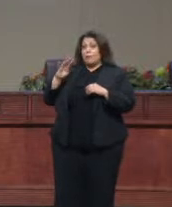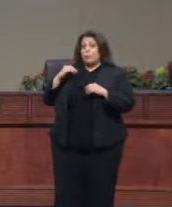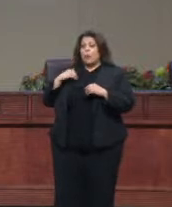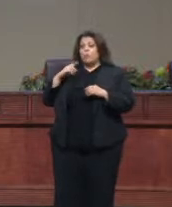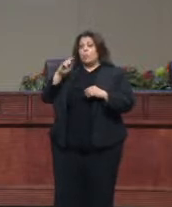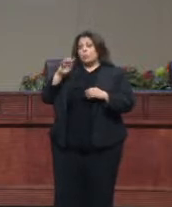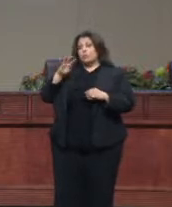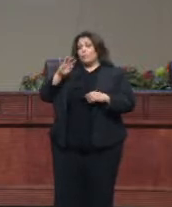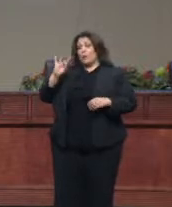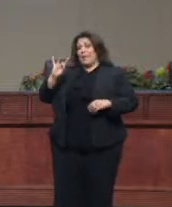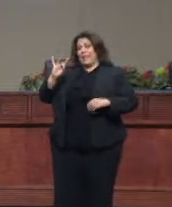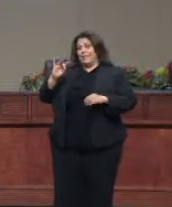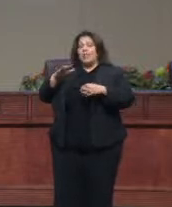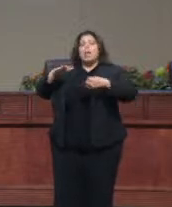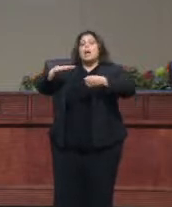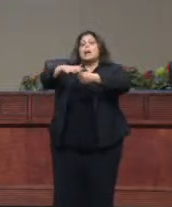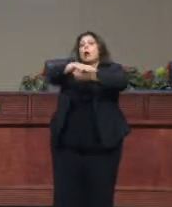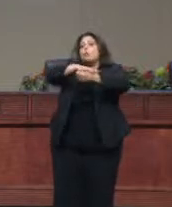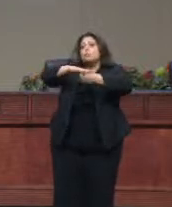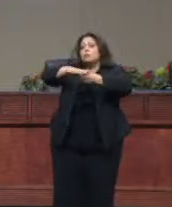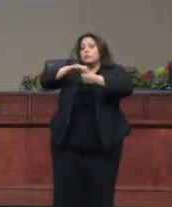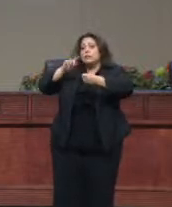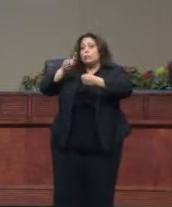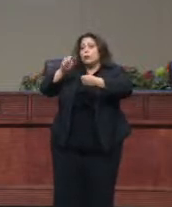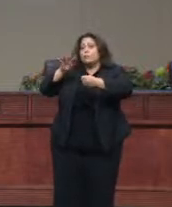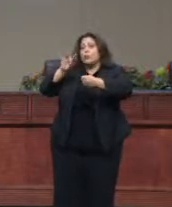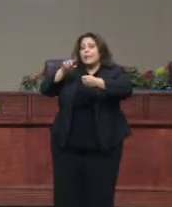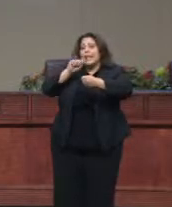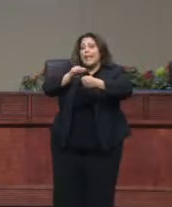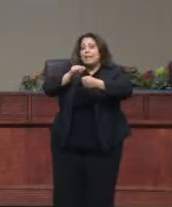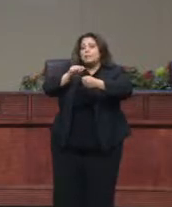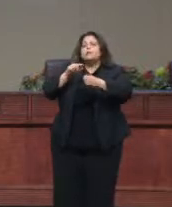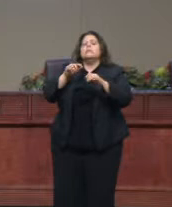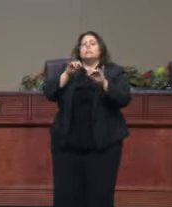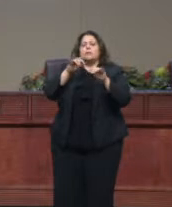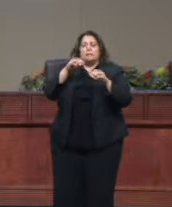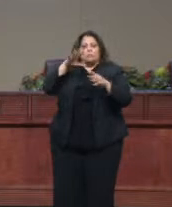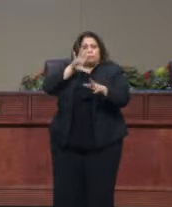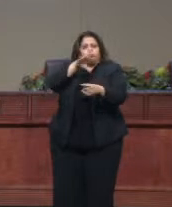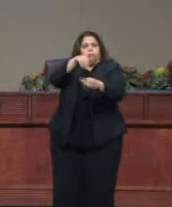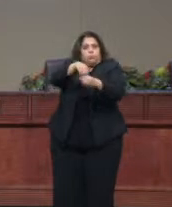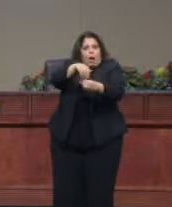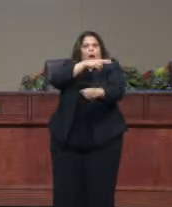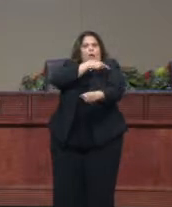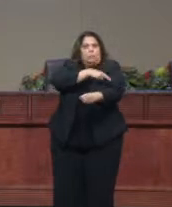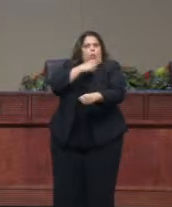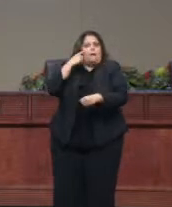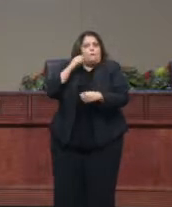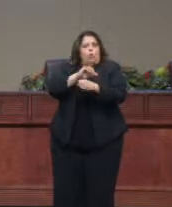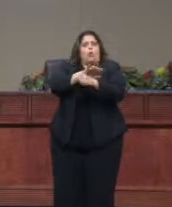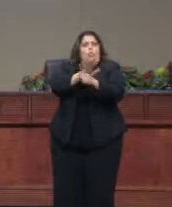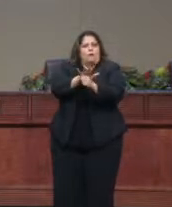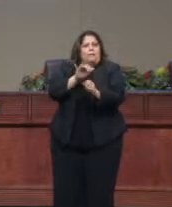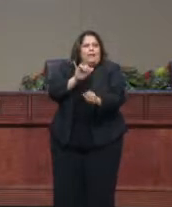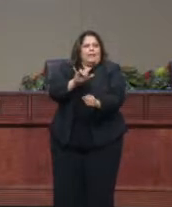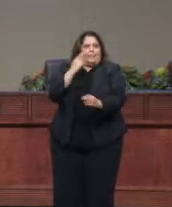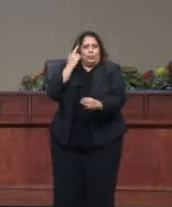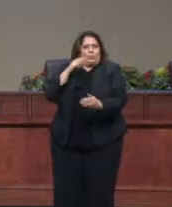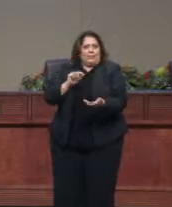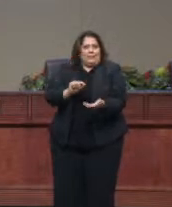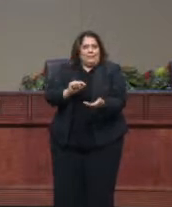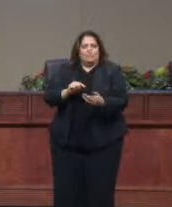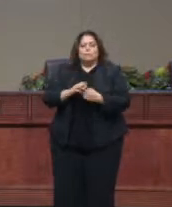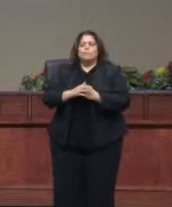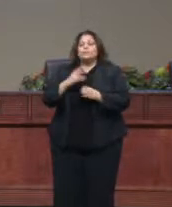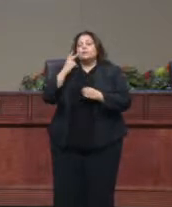our county hospitalized for COVID-19 or a COVID-19 diagnosis. If you look in